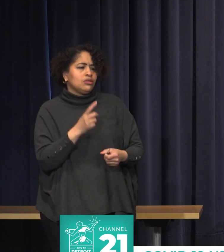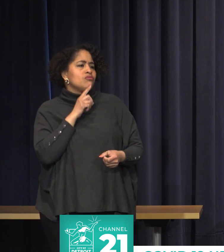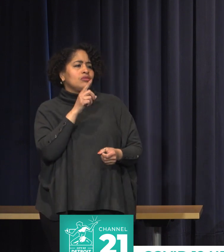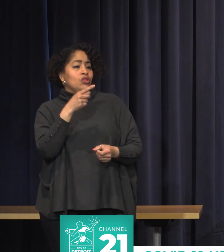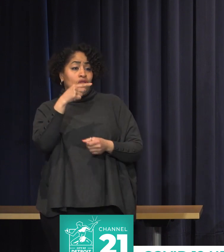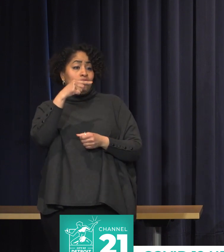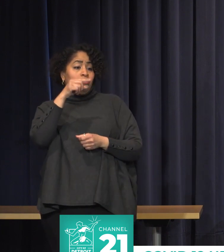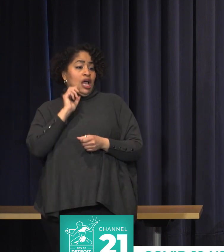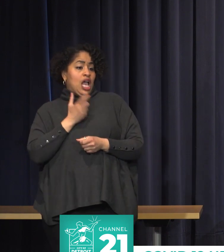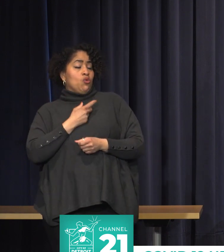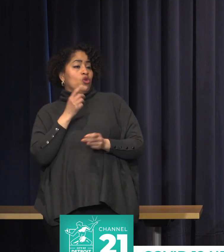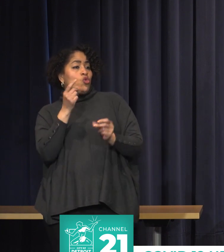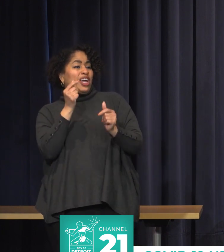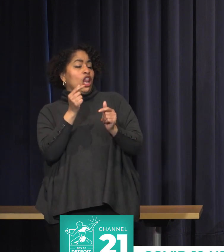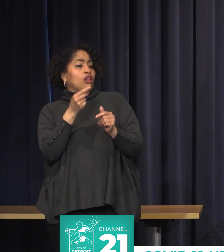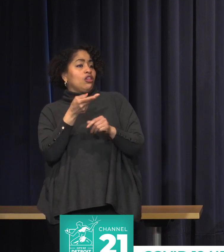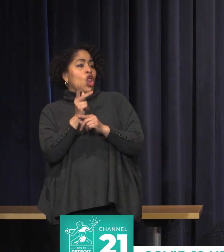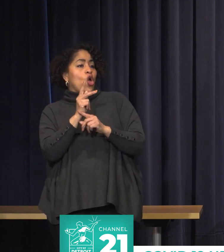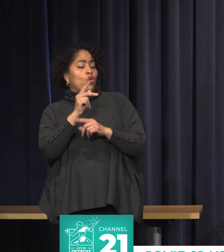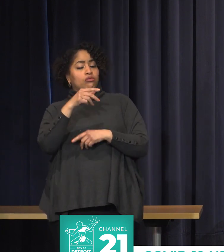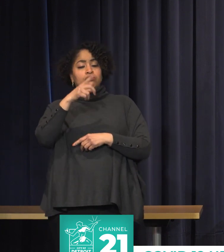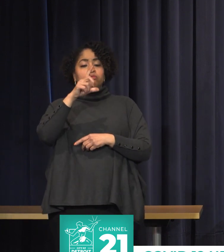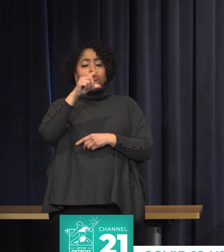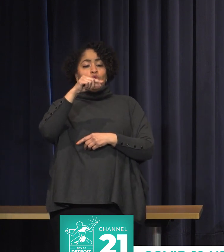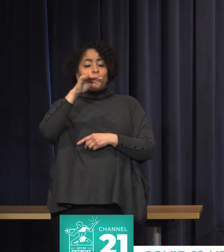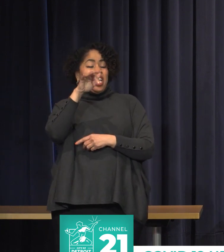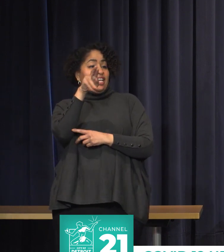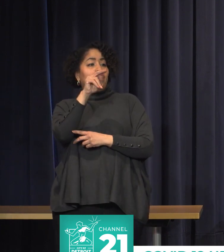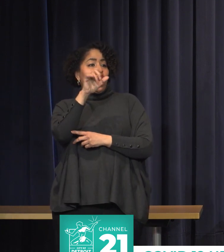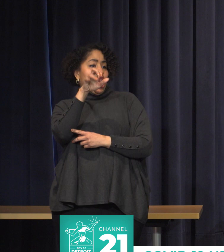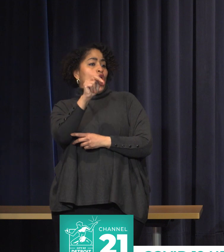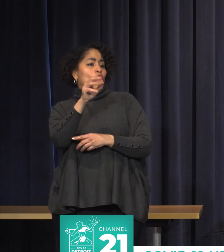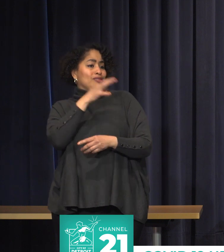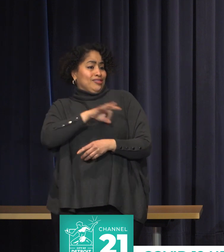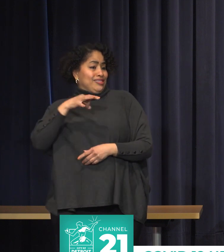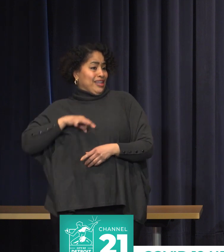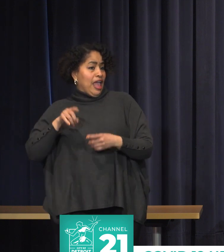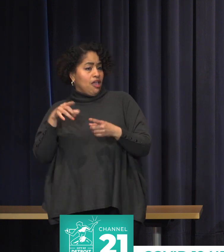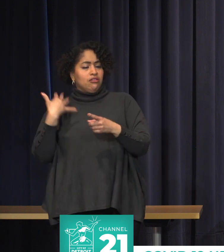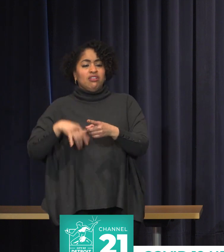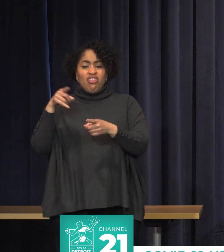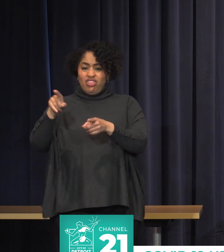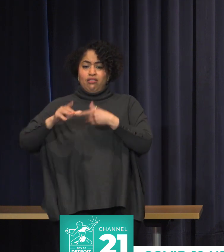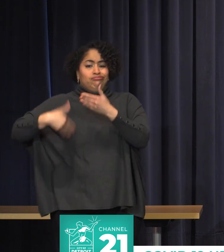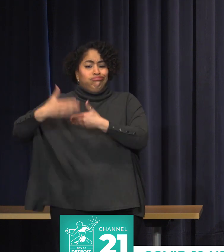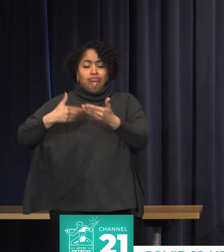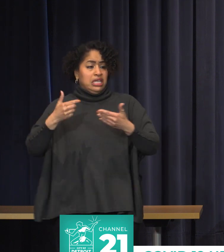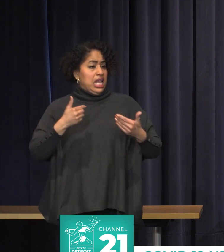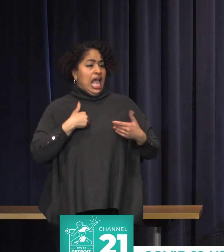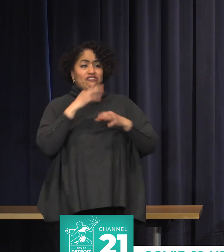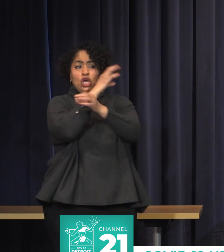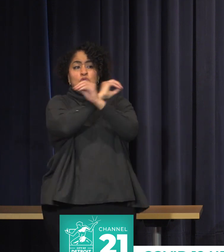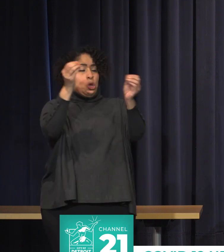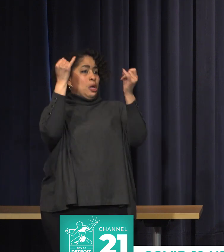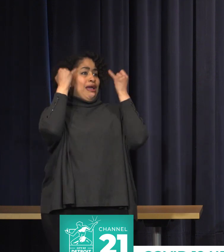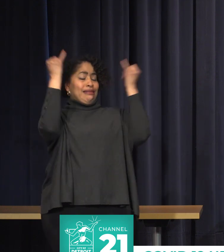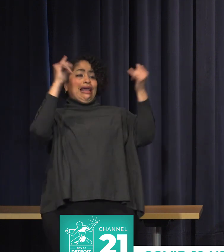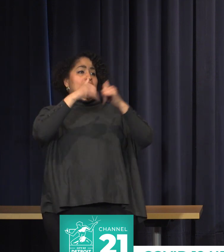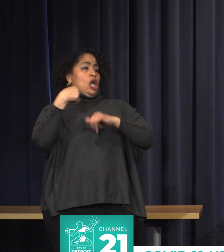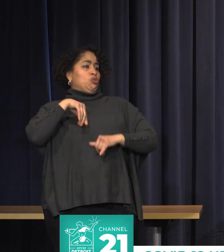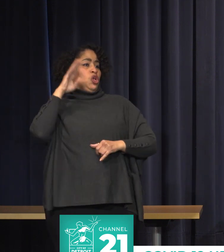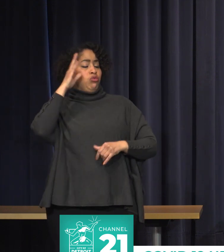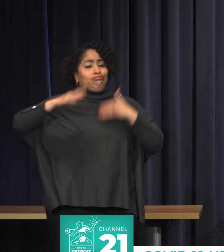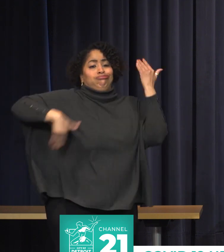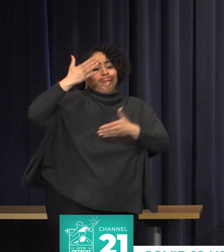Quicken staff that is doing it. I have no idea how we could have gotten this testing site up and running without Quicken running the